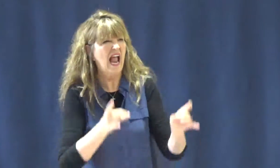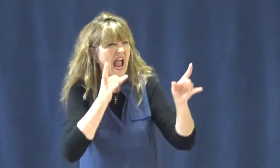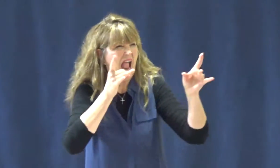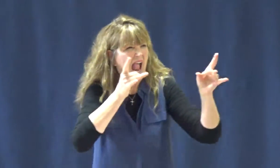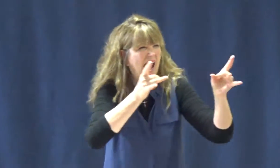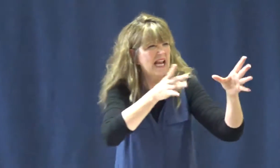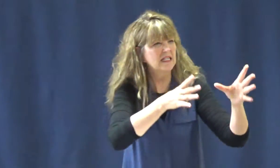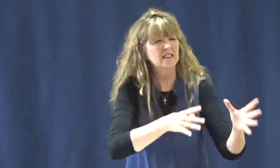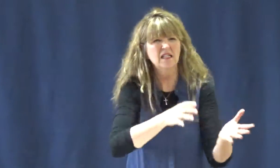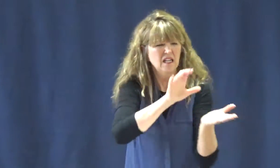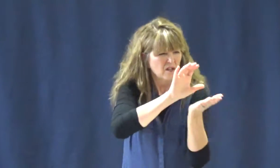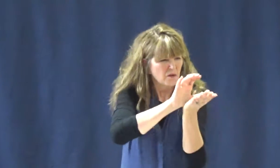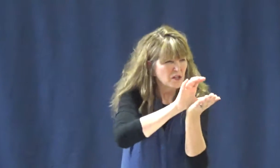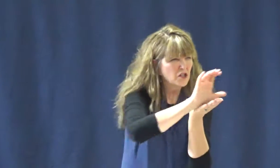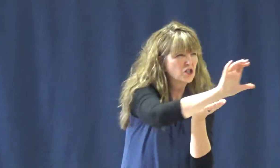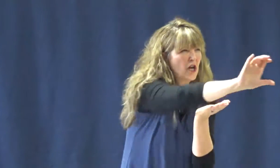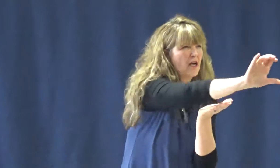and corruption and hate.